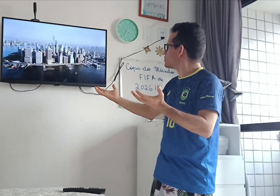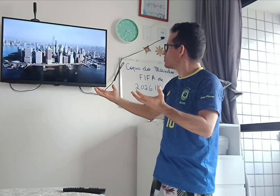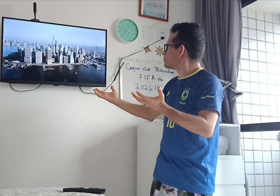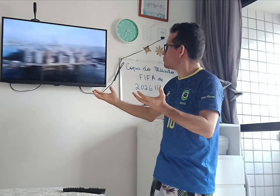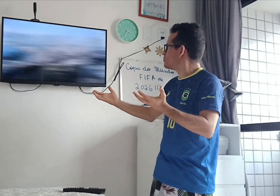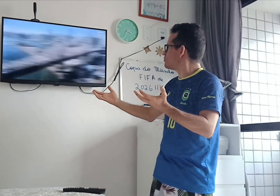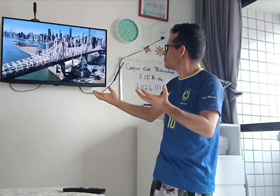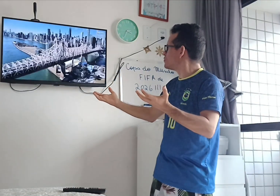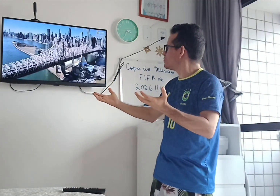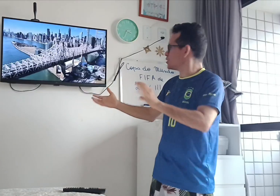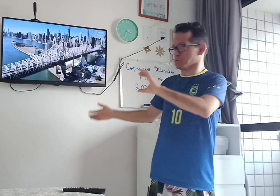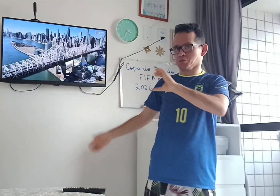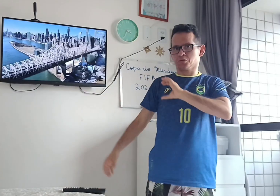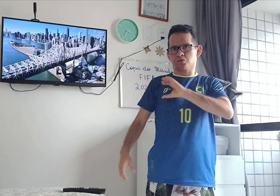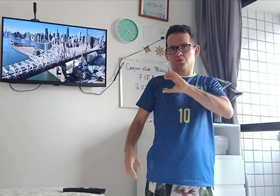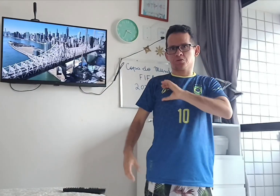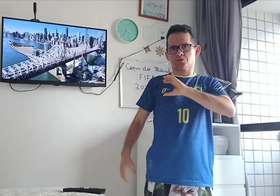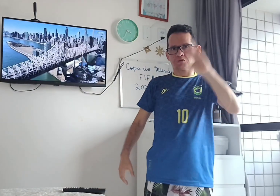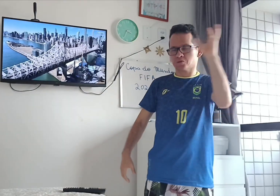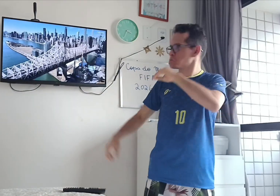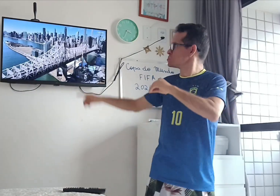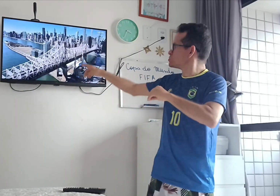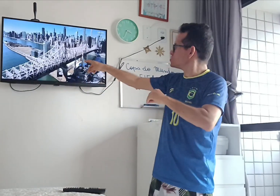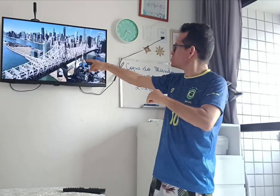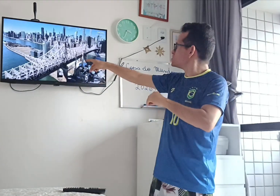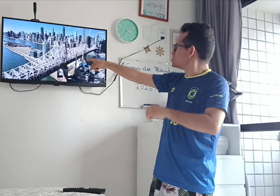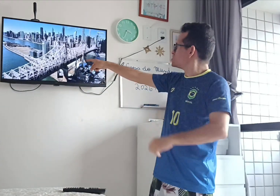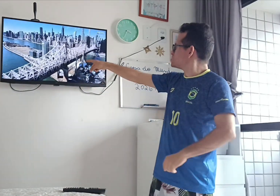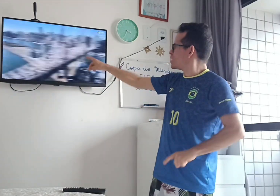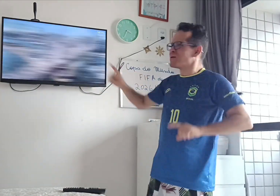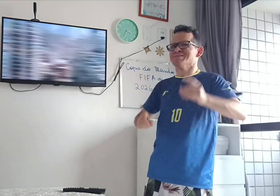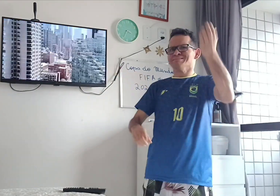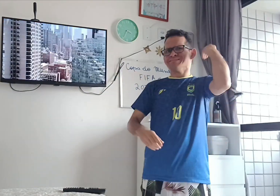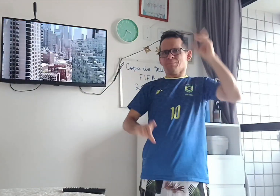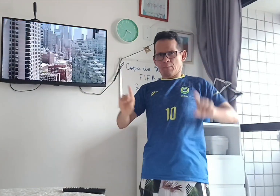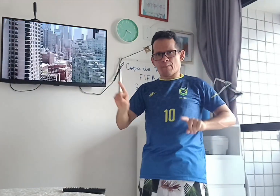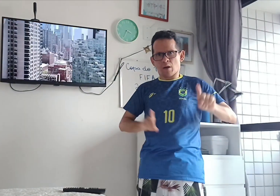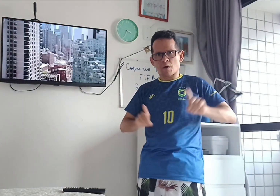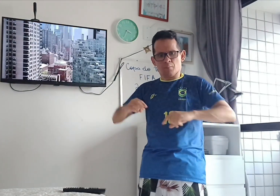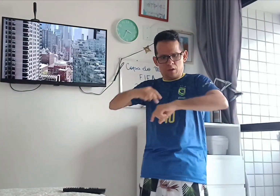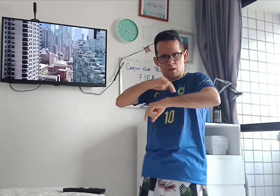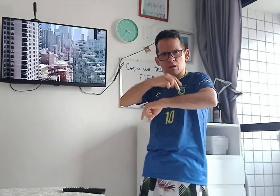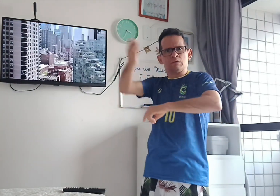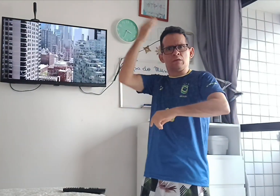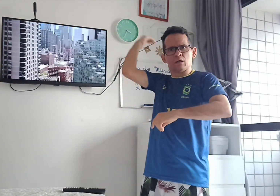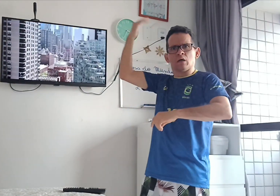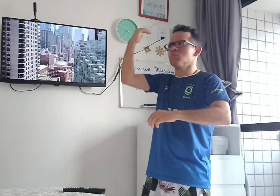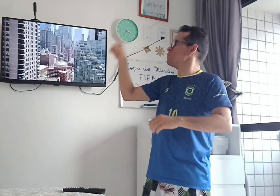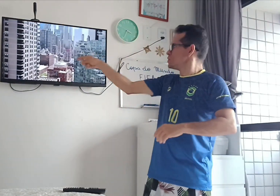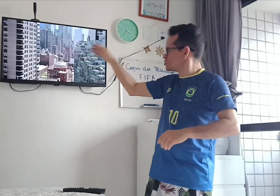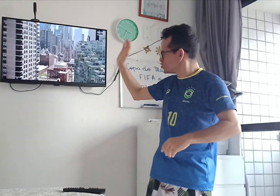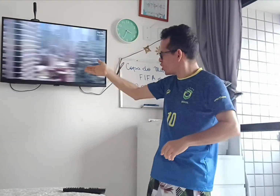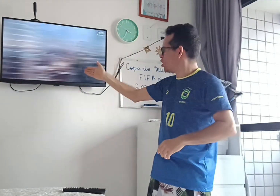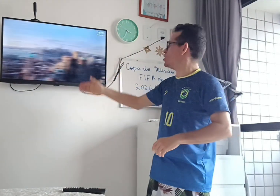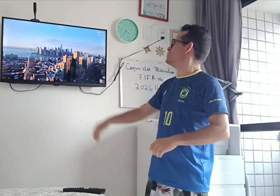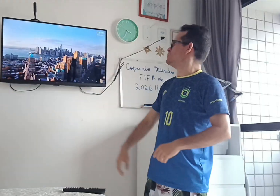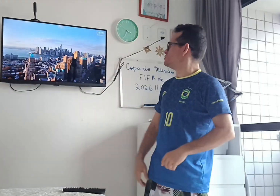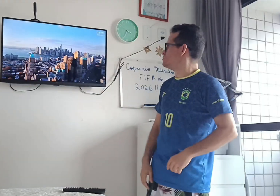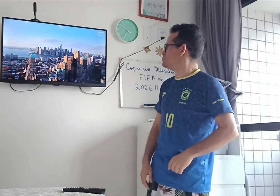iconic metropolitan skylines, where Manhattan's skyscrapers give way across the Hudson to New Jersey's sprawling suburbs, malls,